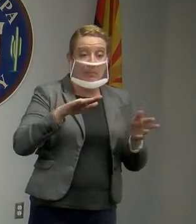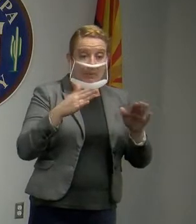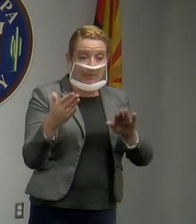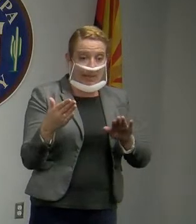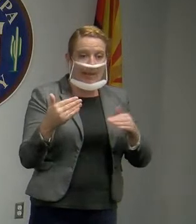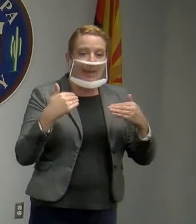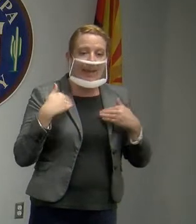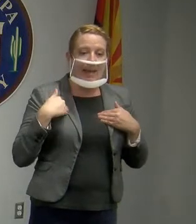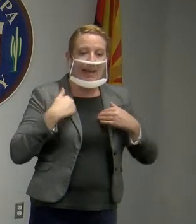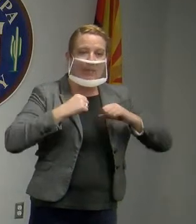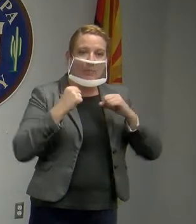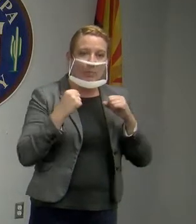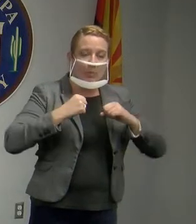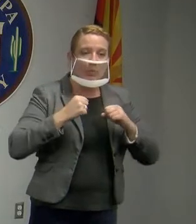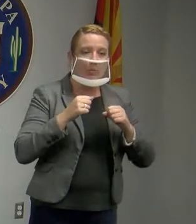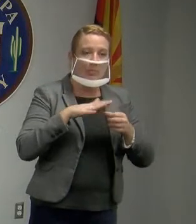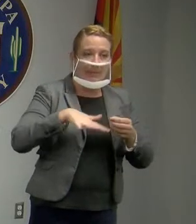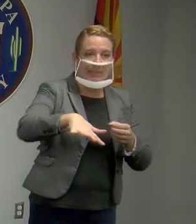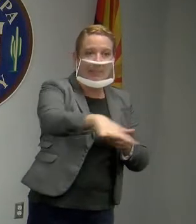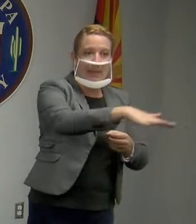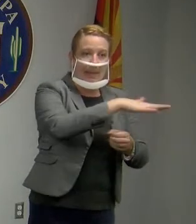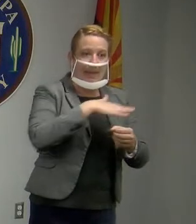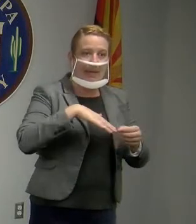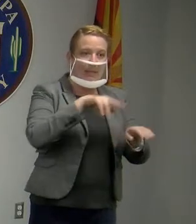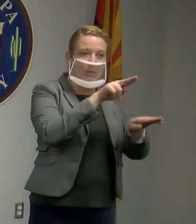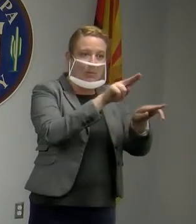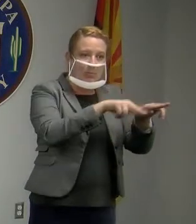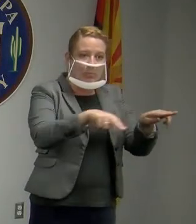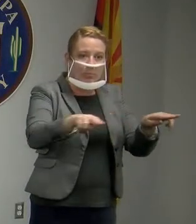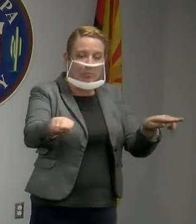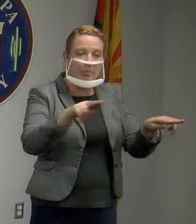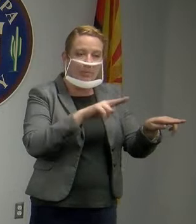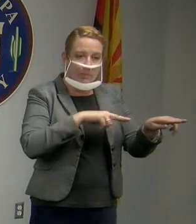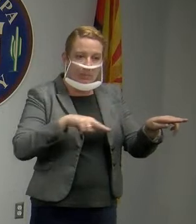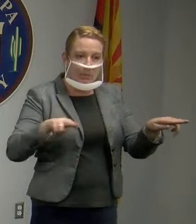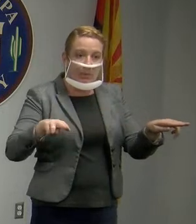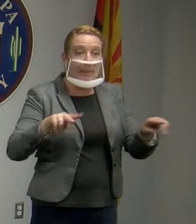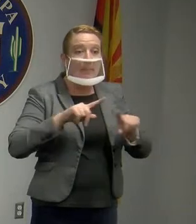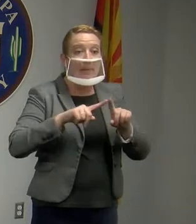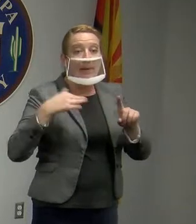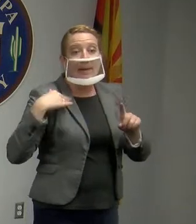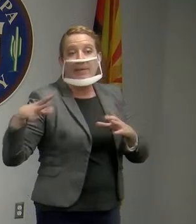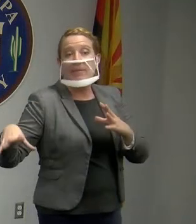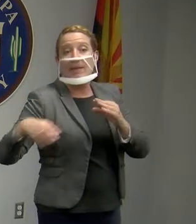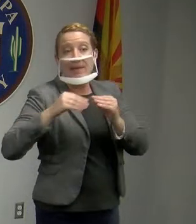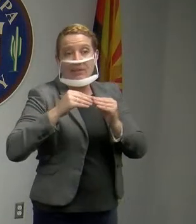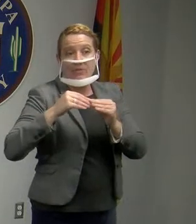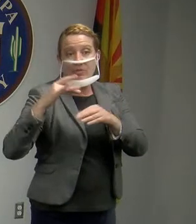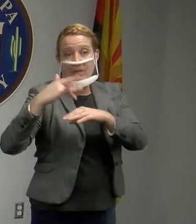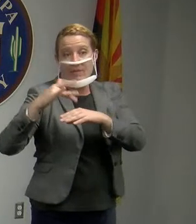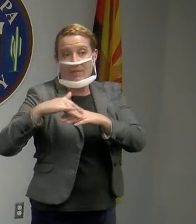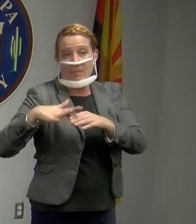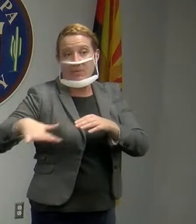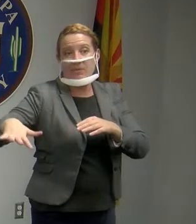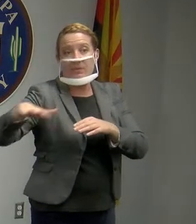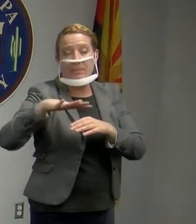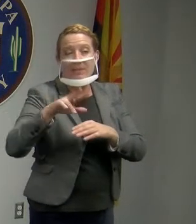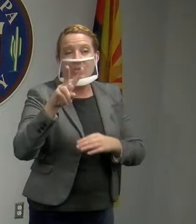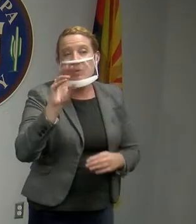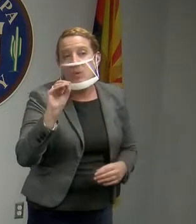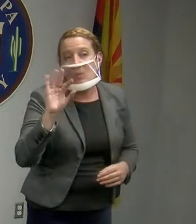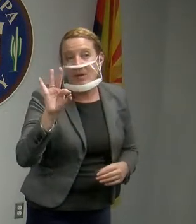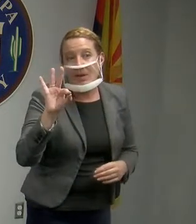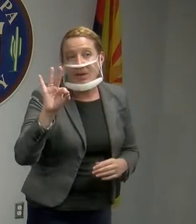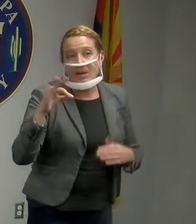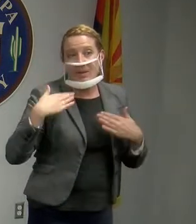But we have a surge capacity up to about 209 decedents. So really, we were in